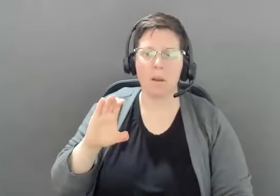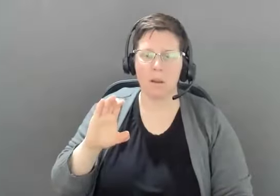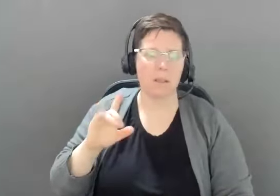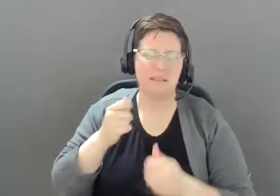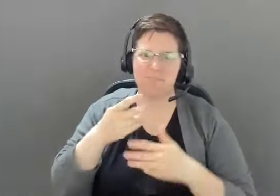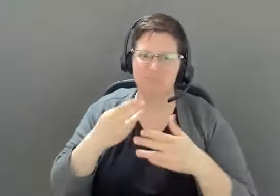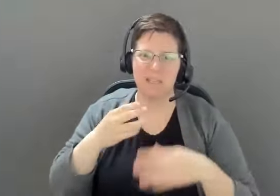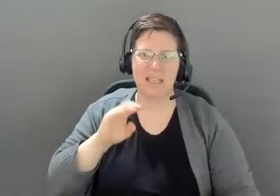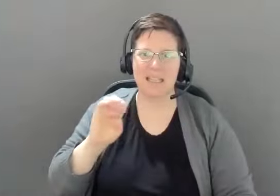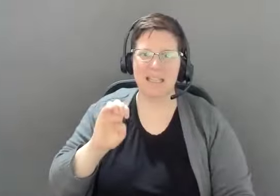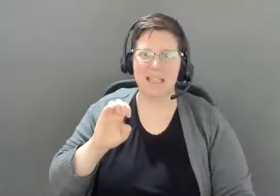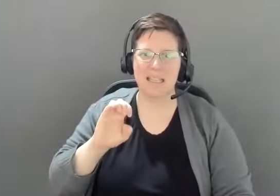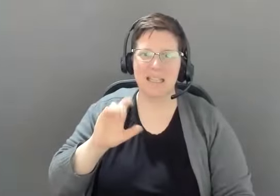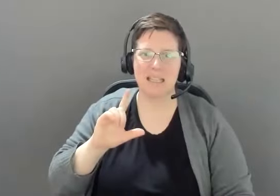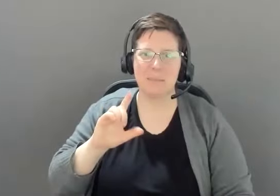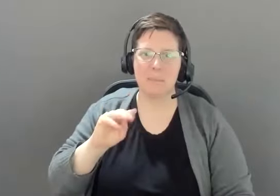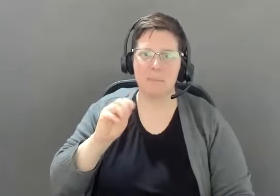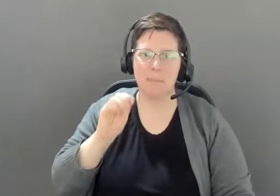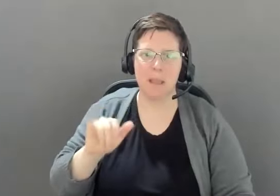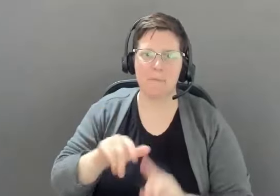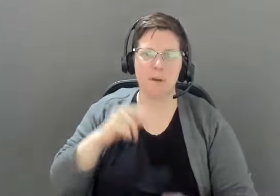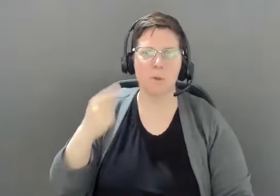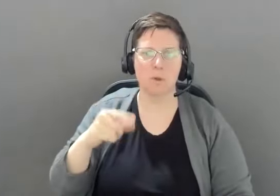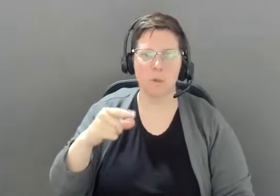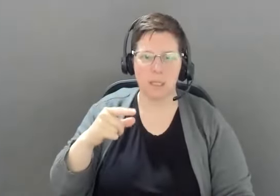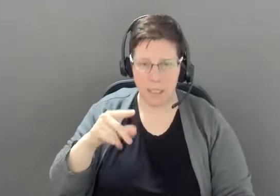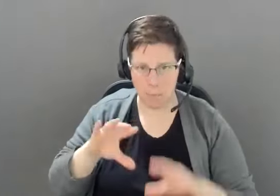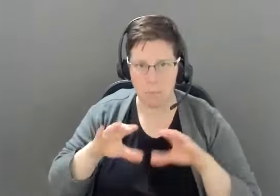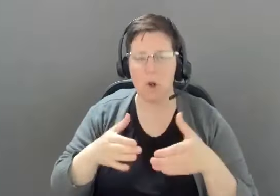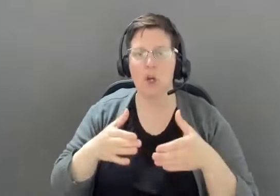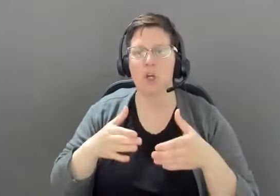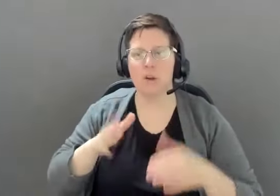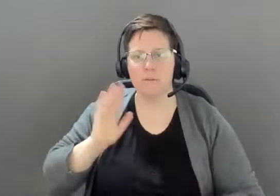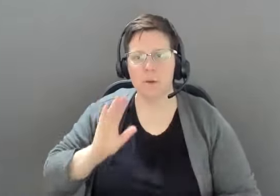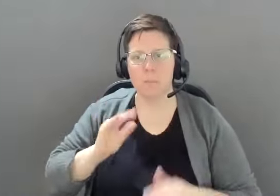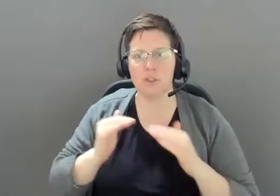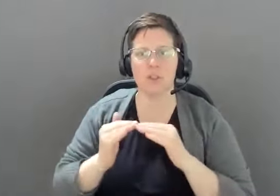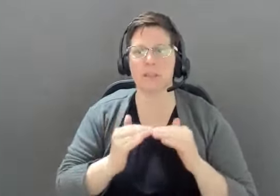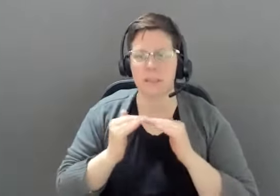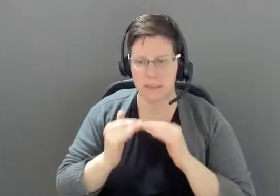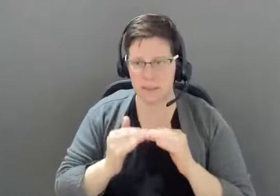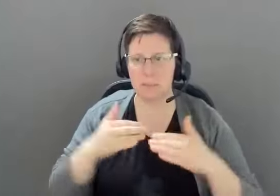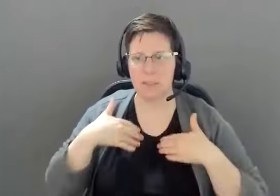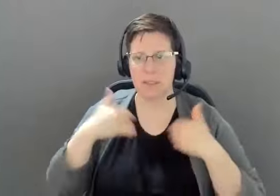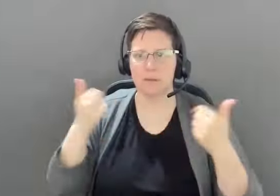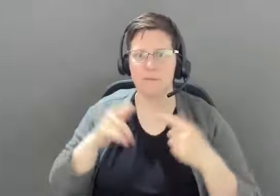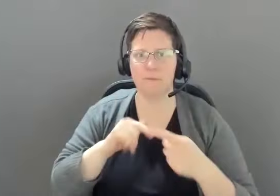May from the Green Party, former Justice Minister Lametti from the Liberal Party, and current